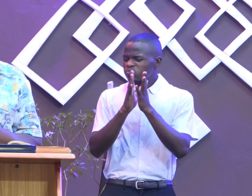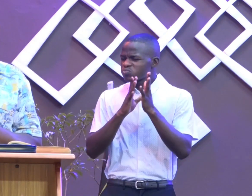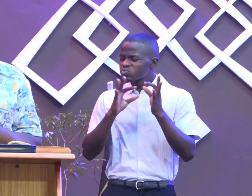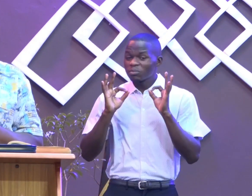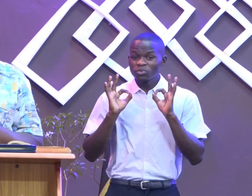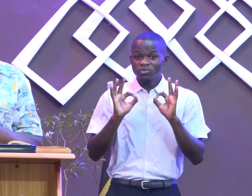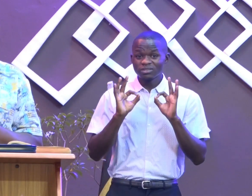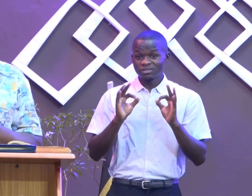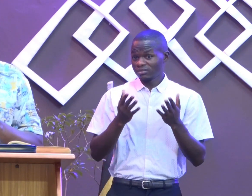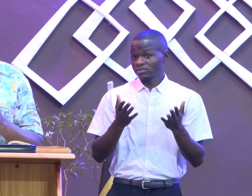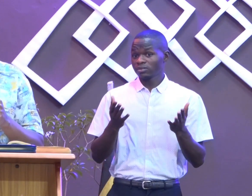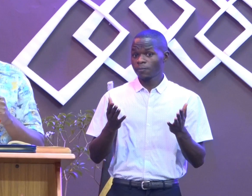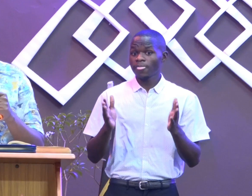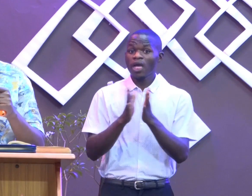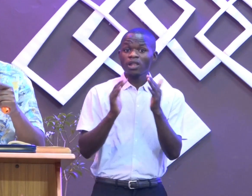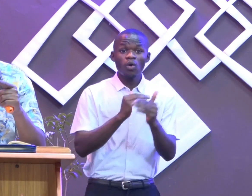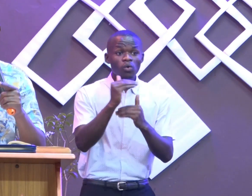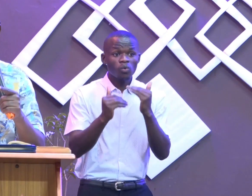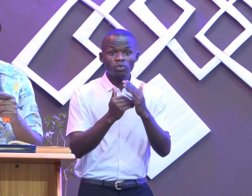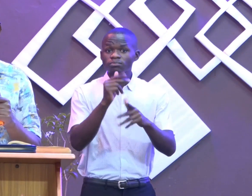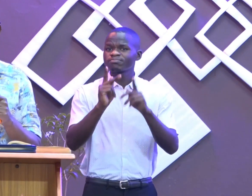and you see its beauty.